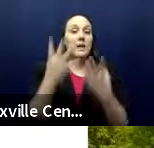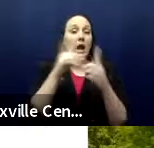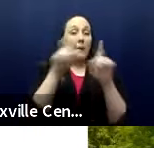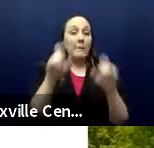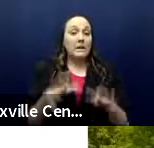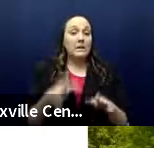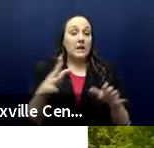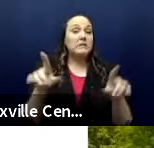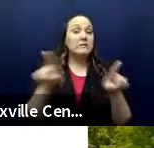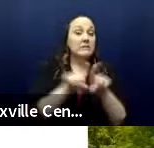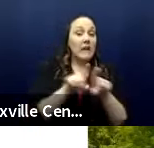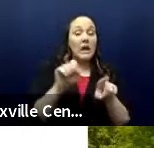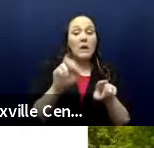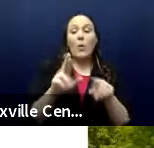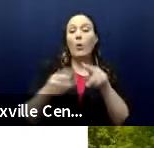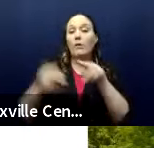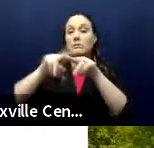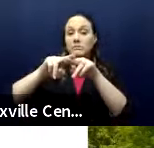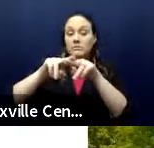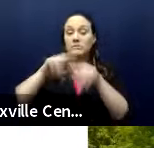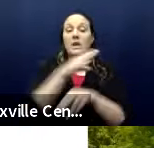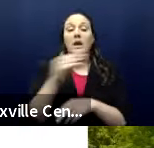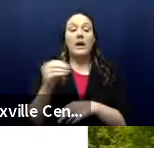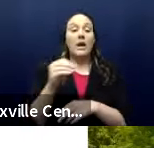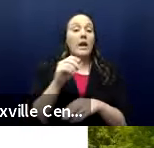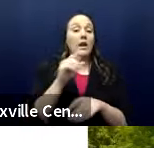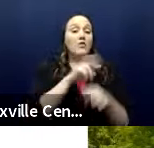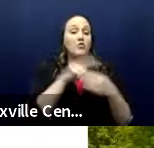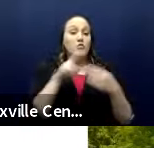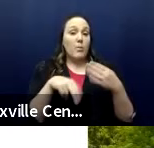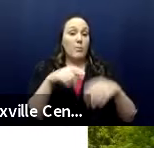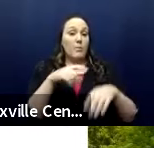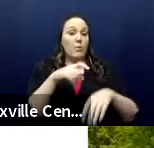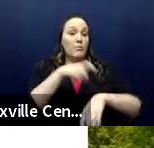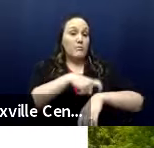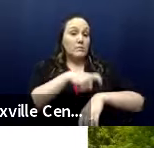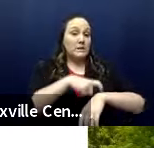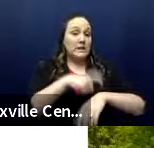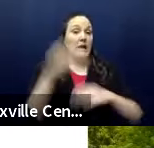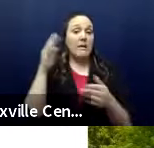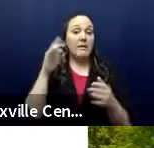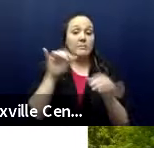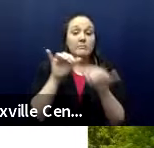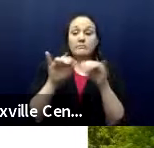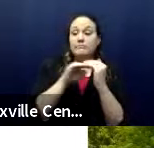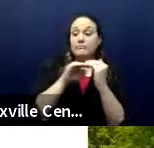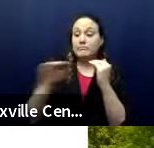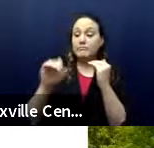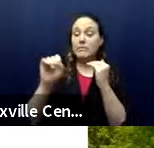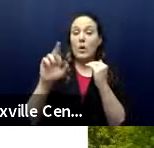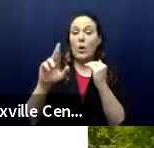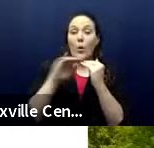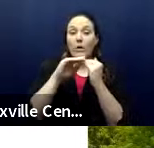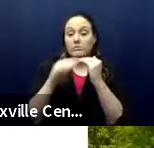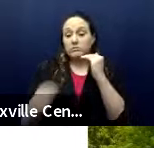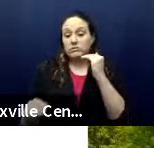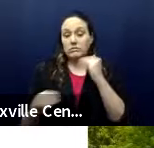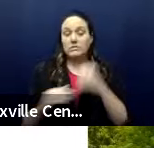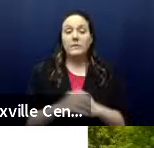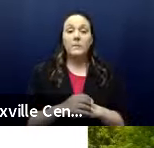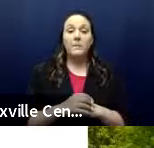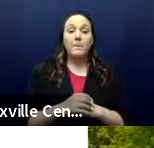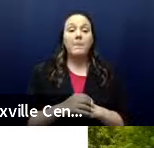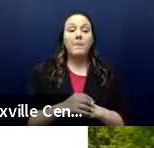up, and laboratory reporting time staying the same or decreasing. Based on the qualifications